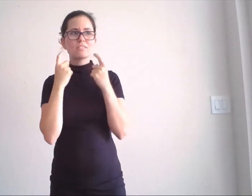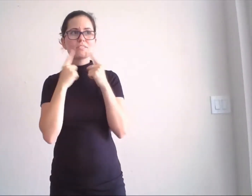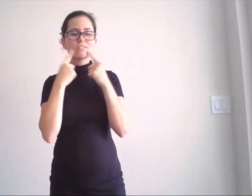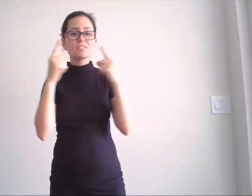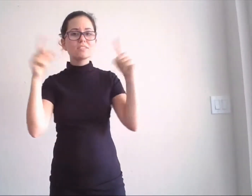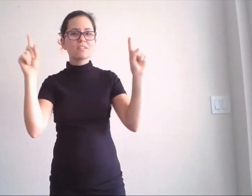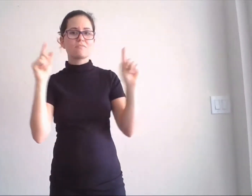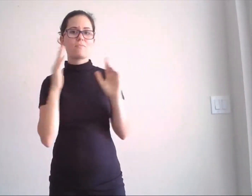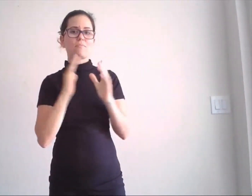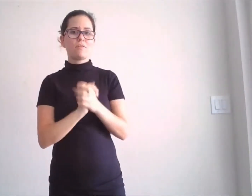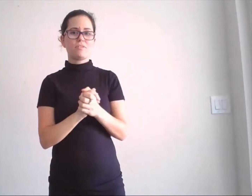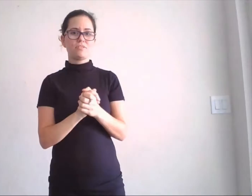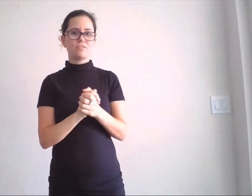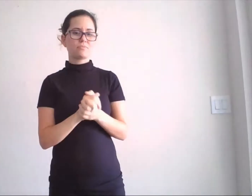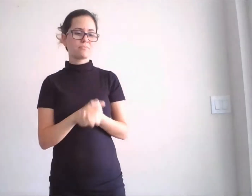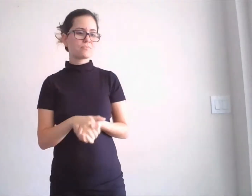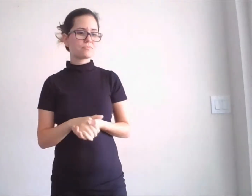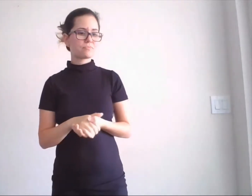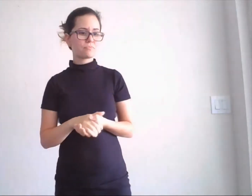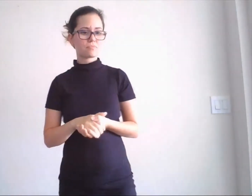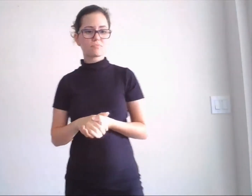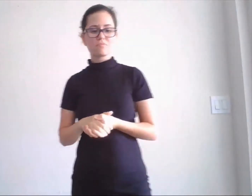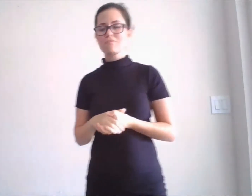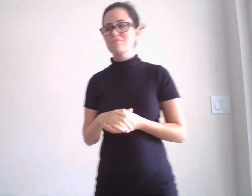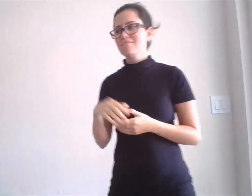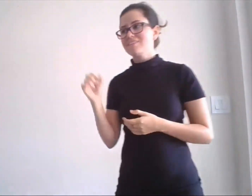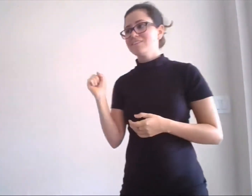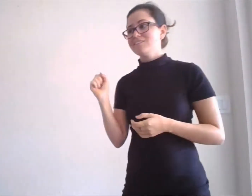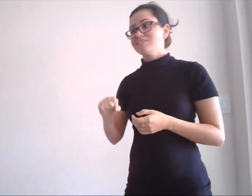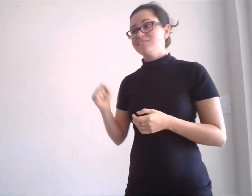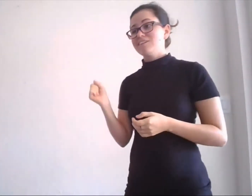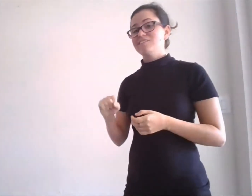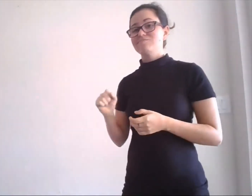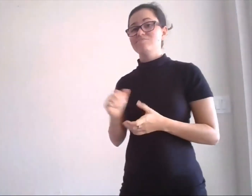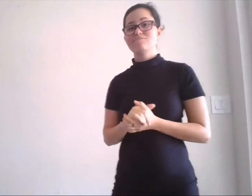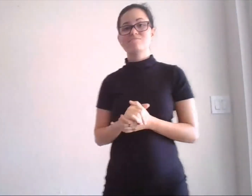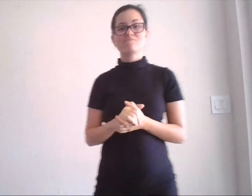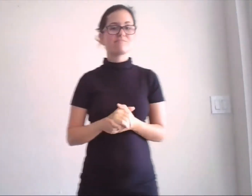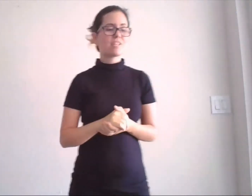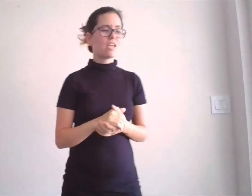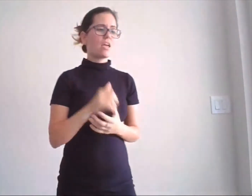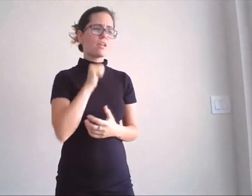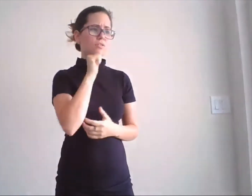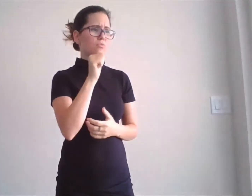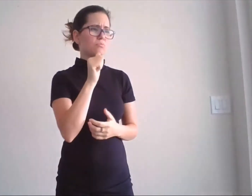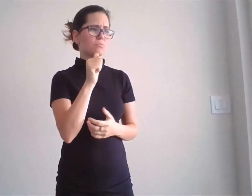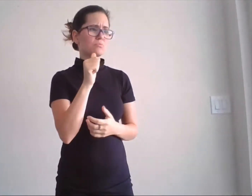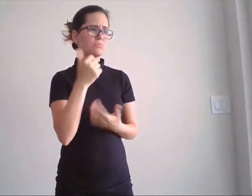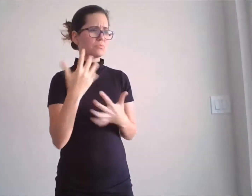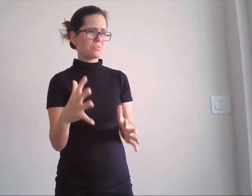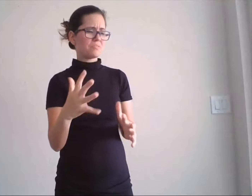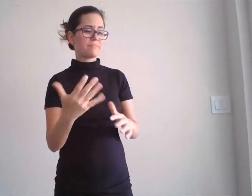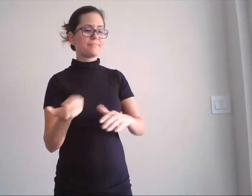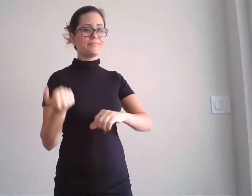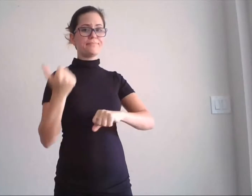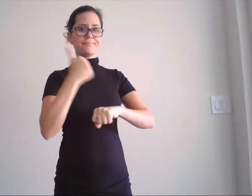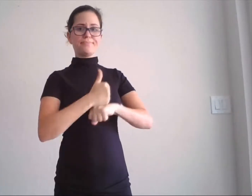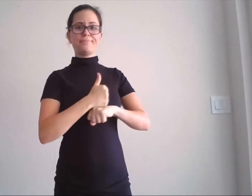to a long-lasting marriage. Even though we did. If you stick around for 50 minutes, you can find out the answer. We're going to talk about our